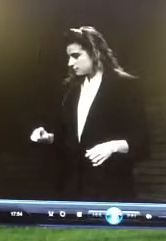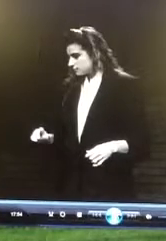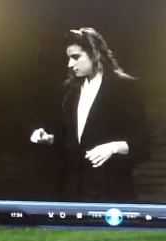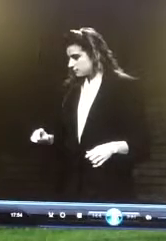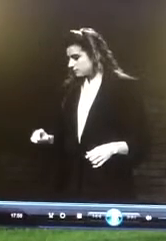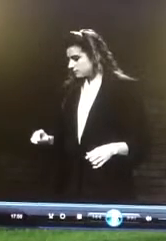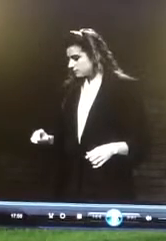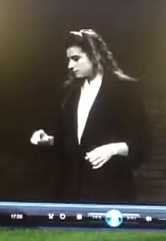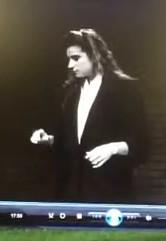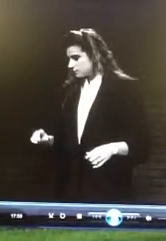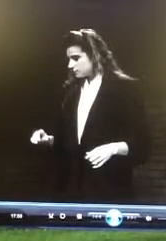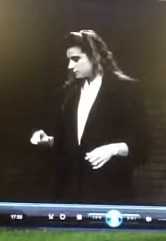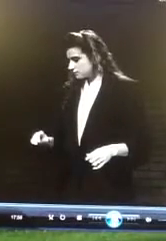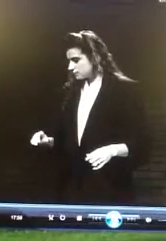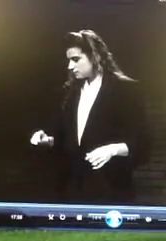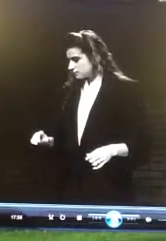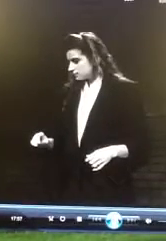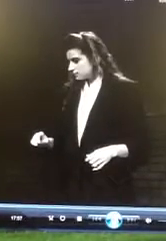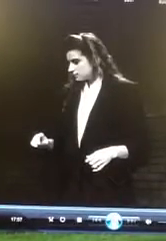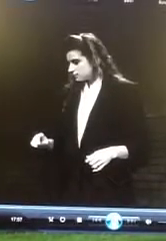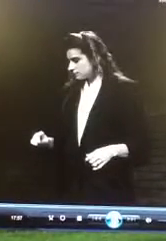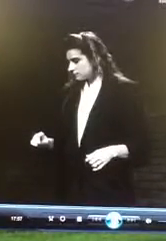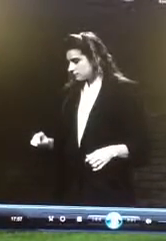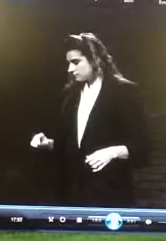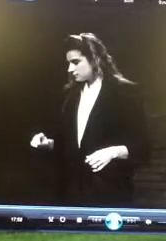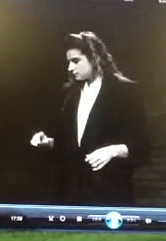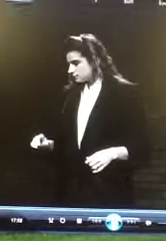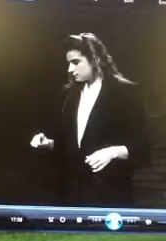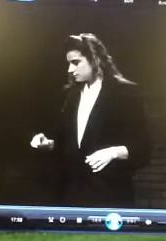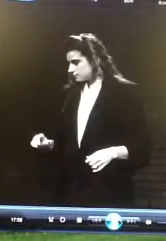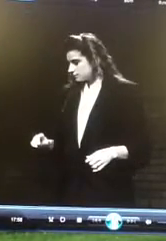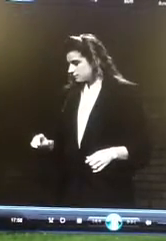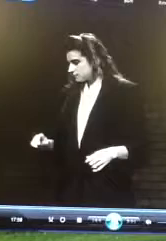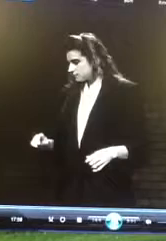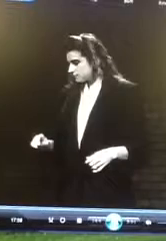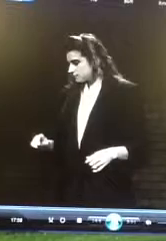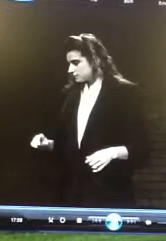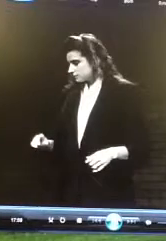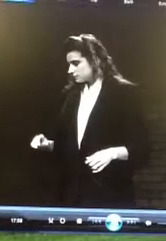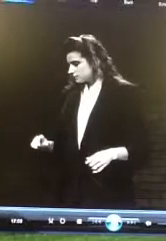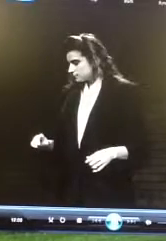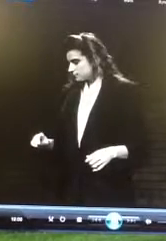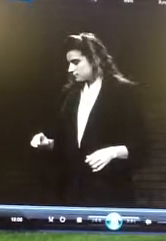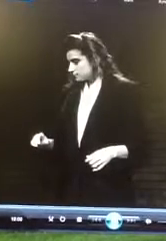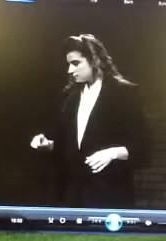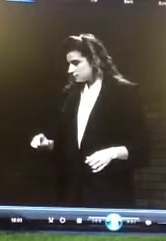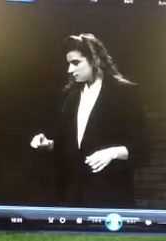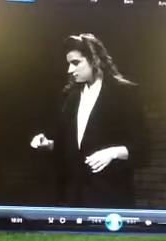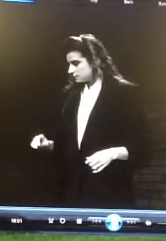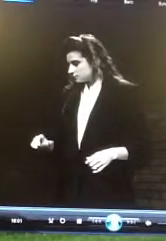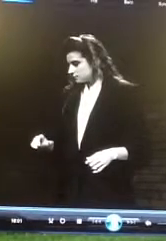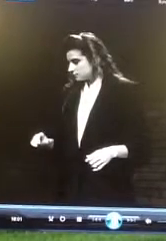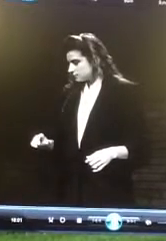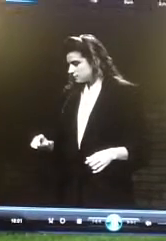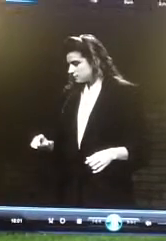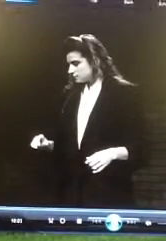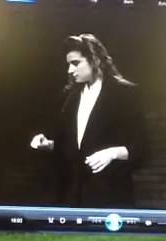The organization that's responsible of keeping track of undue hardship in Title I and II instances is the Department